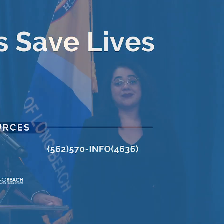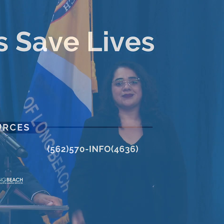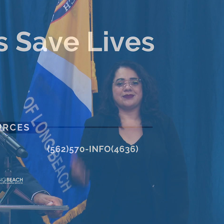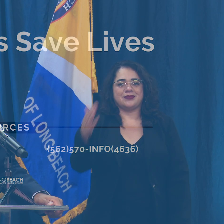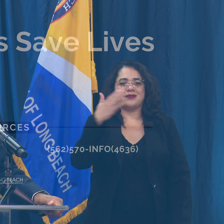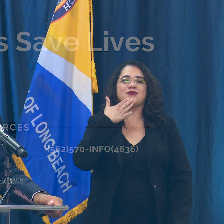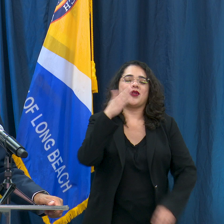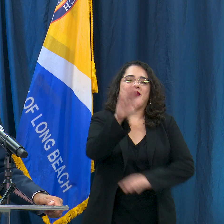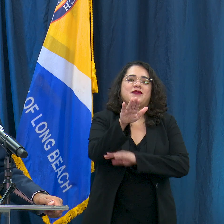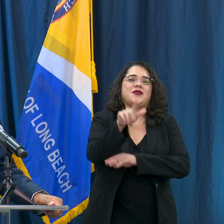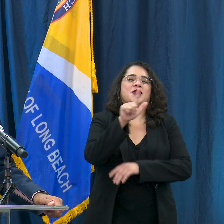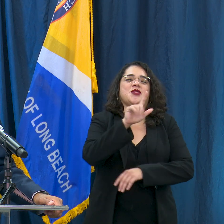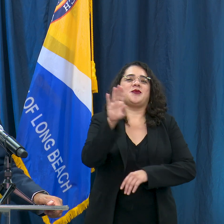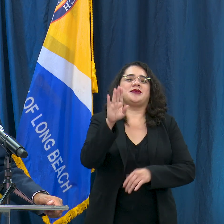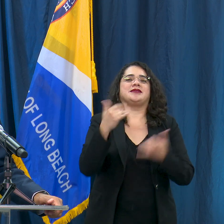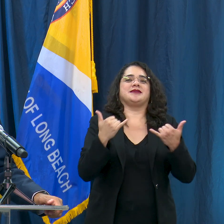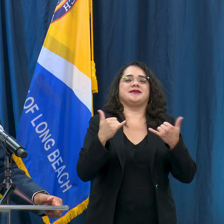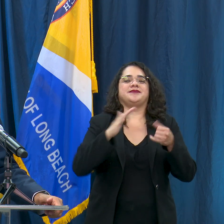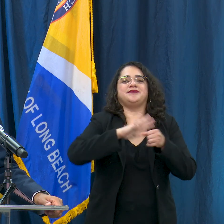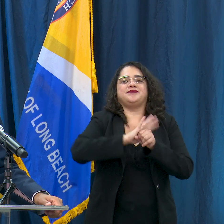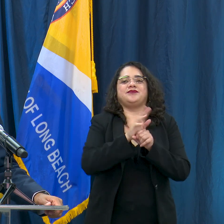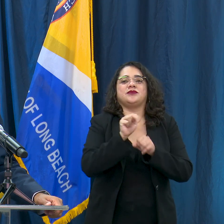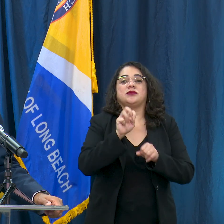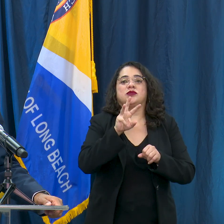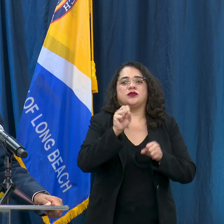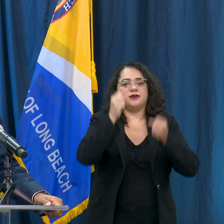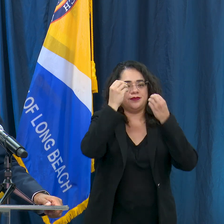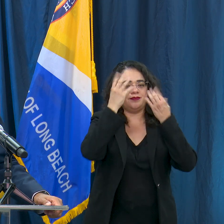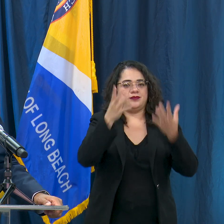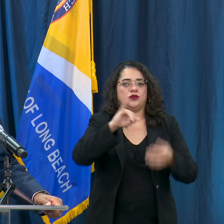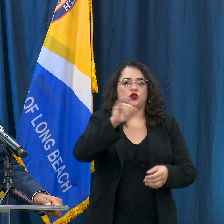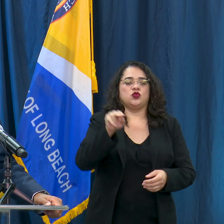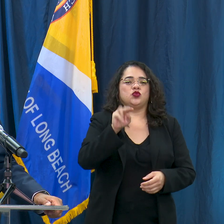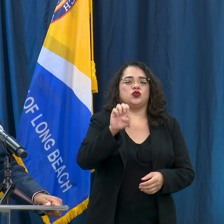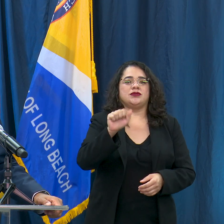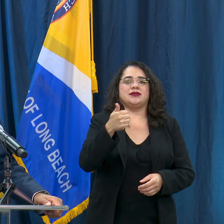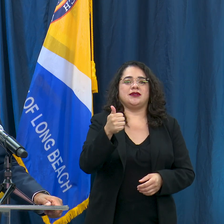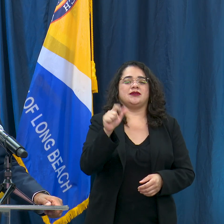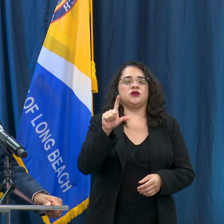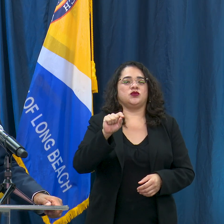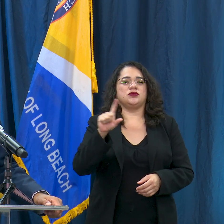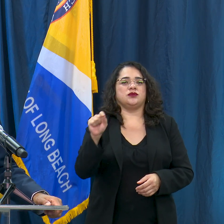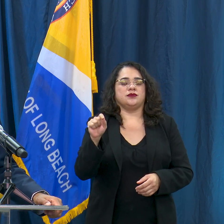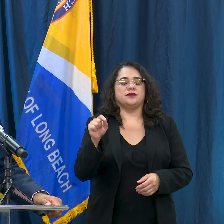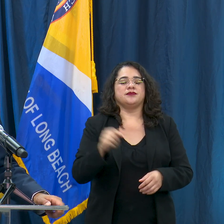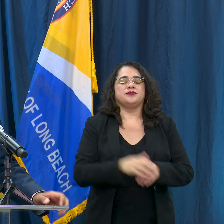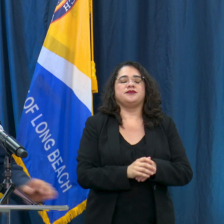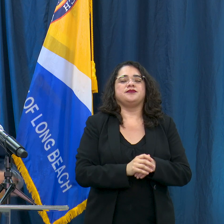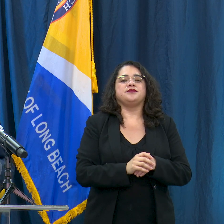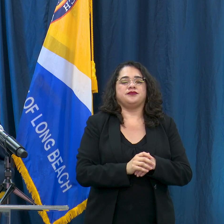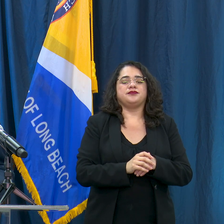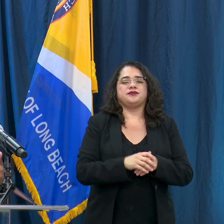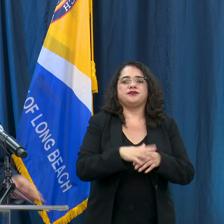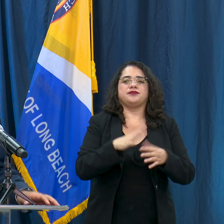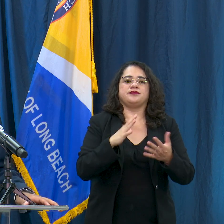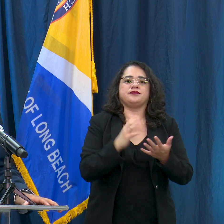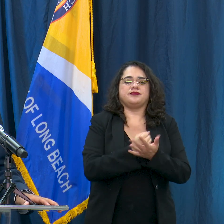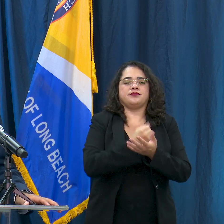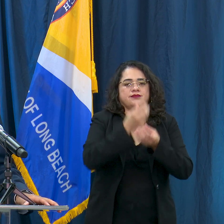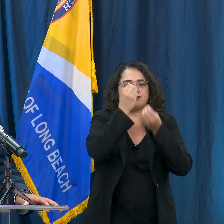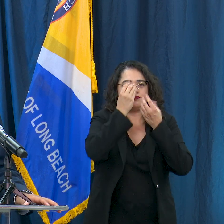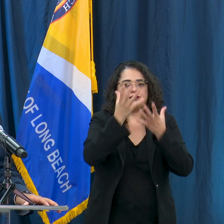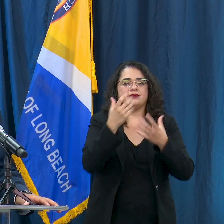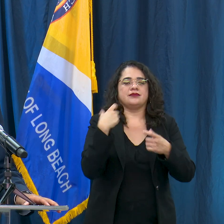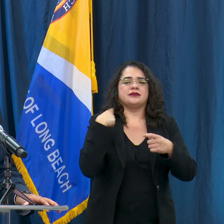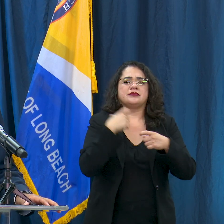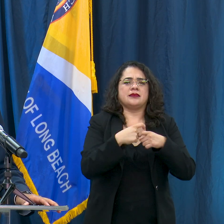Good afternoon, Long Beach. Today is our briefing for June 10th, 2020. And want to just begin, of course, by reminding folks that we will have a